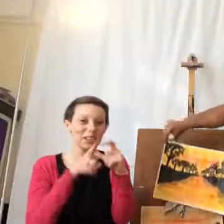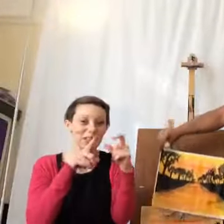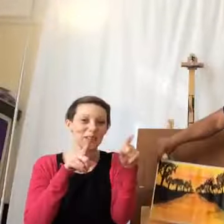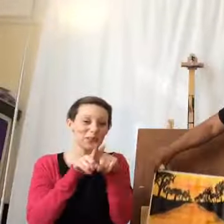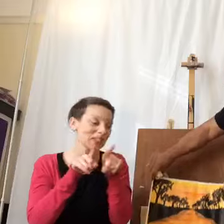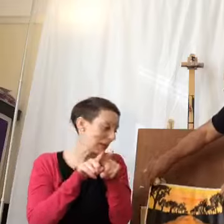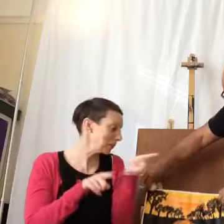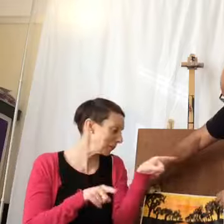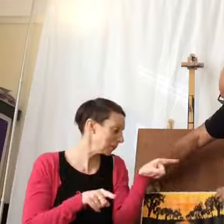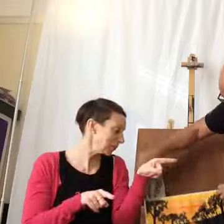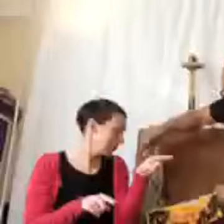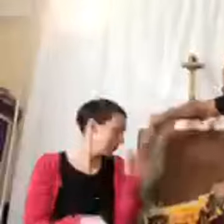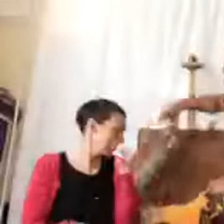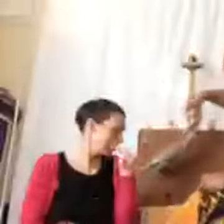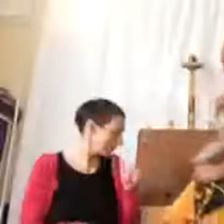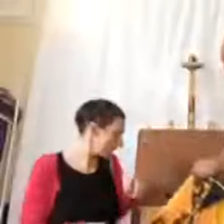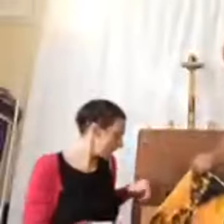Easy.